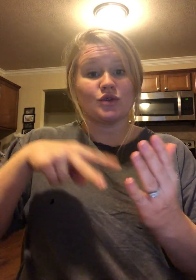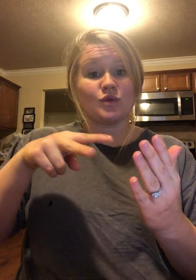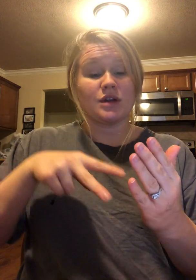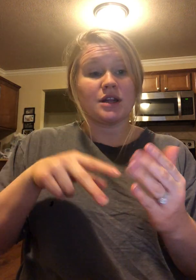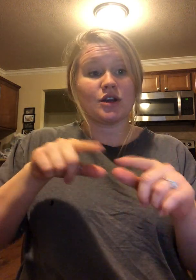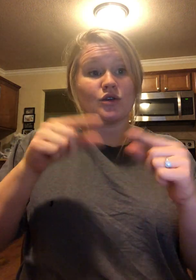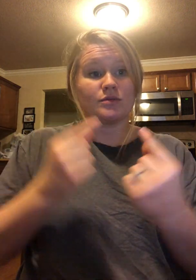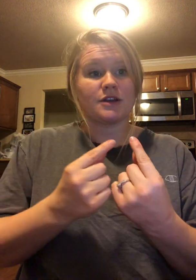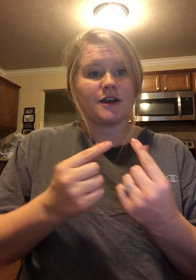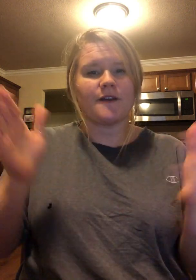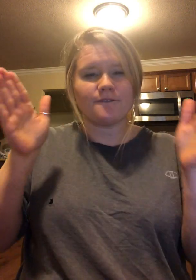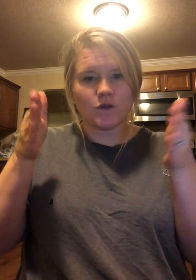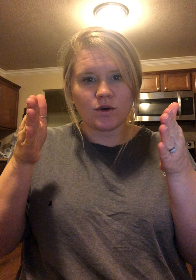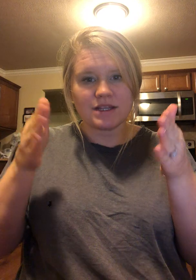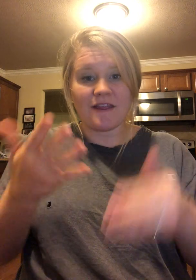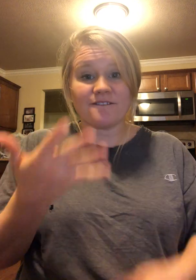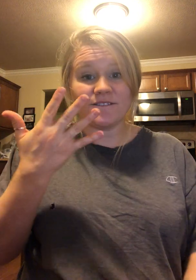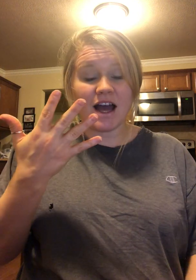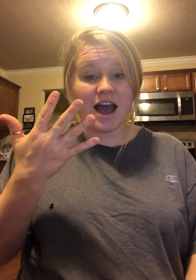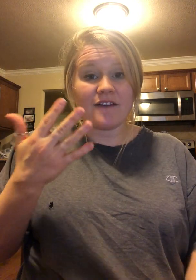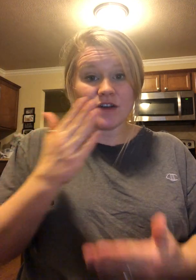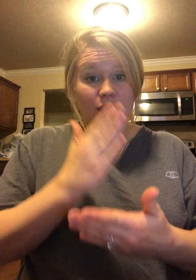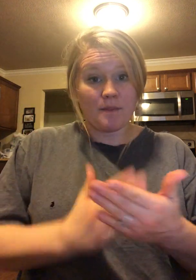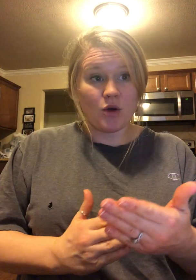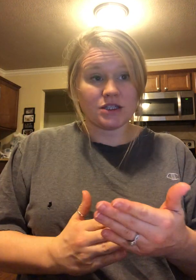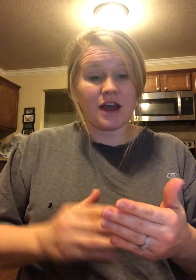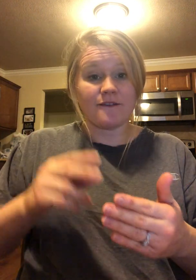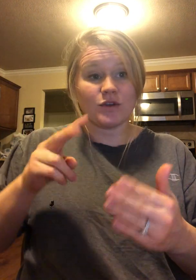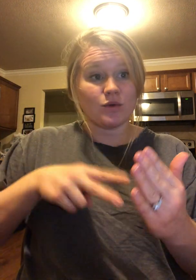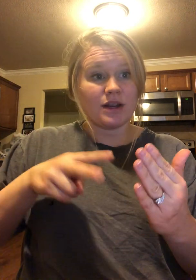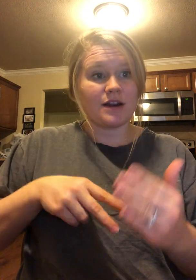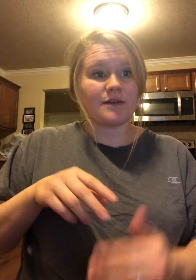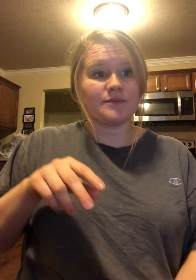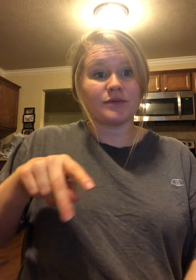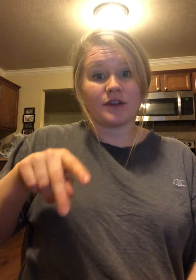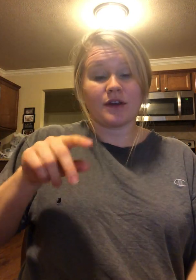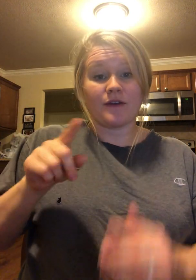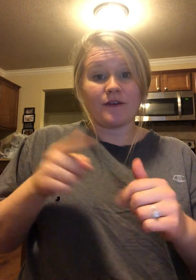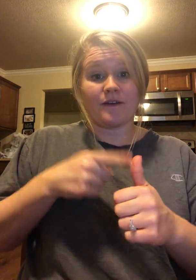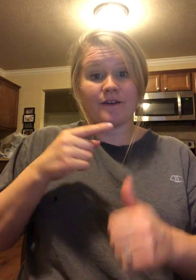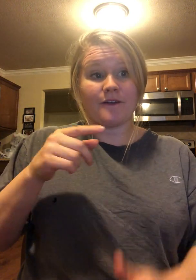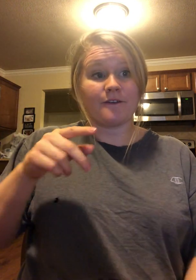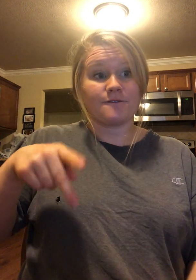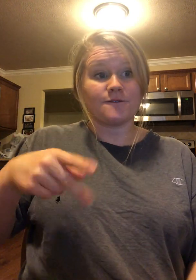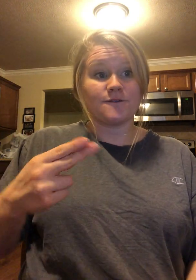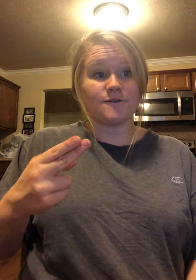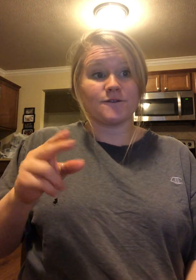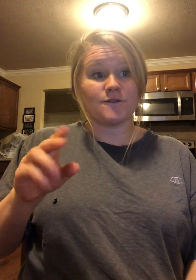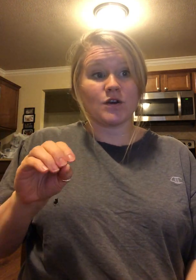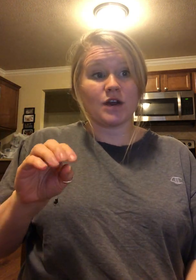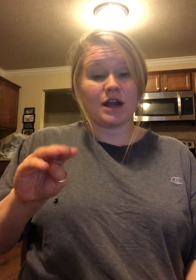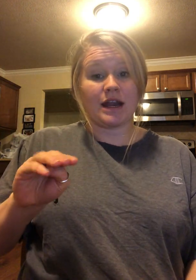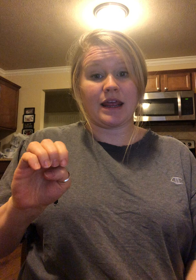on the 5 components of reading: phonemic awareness, phonics,